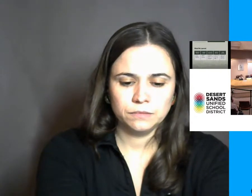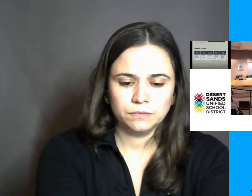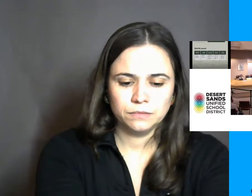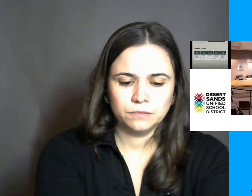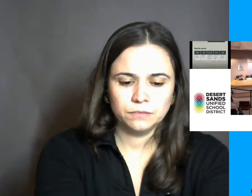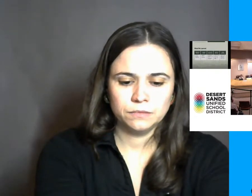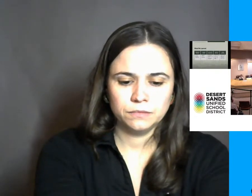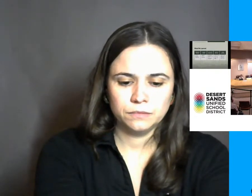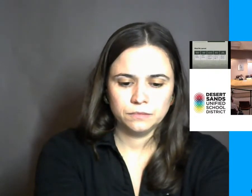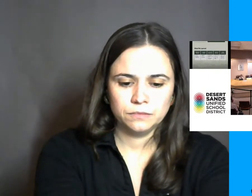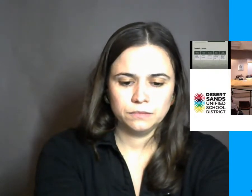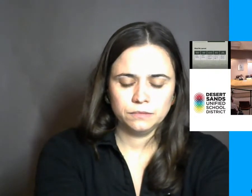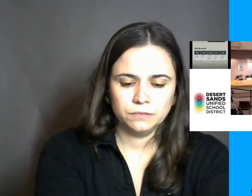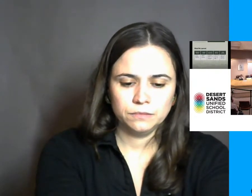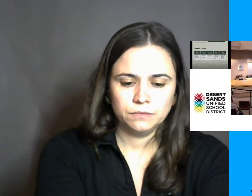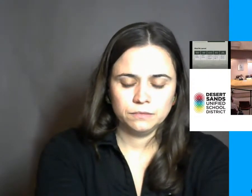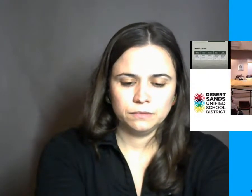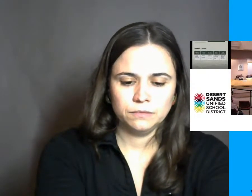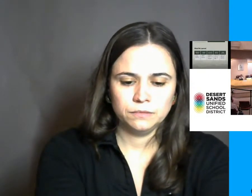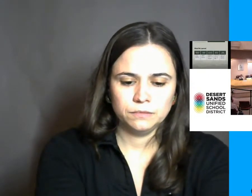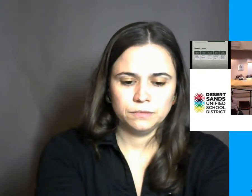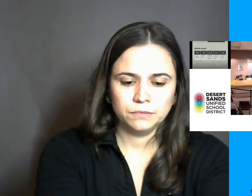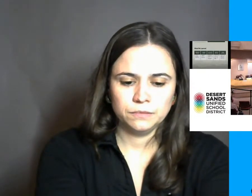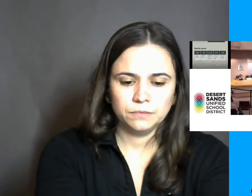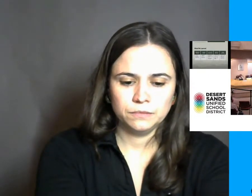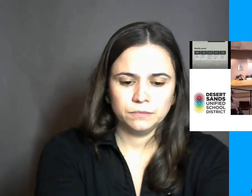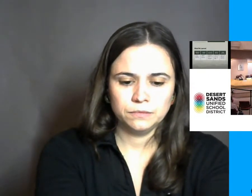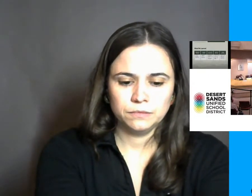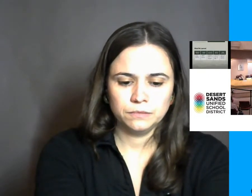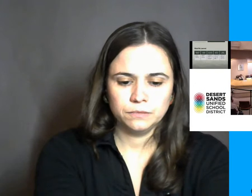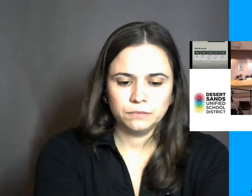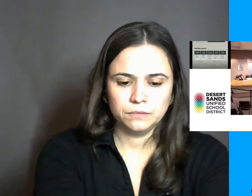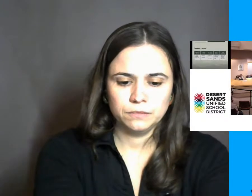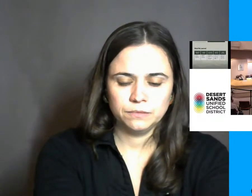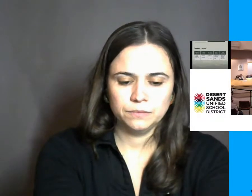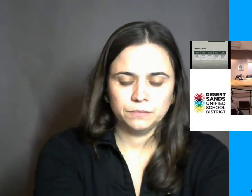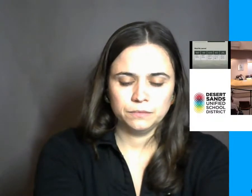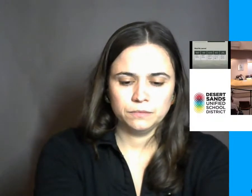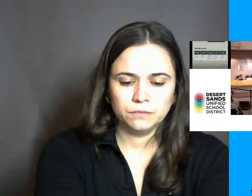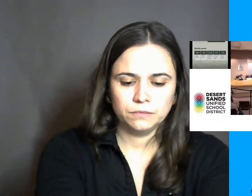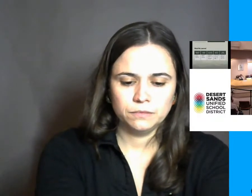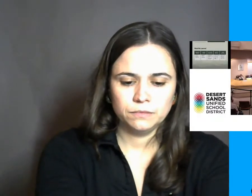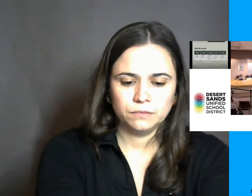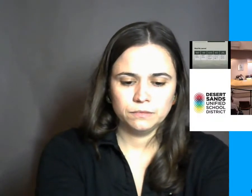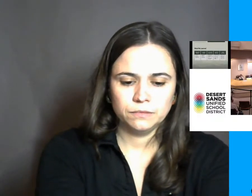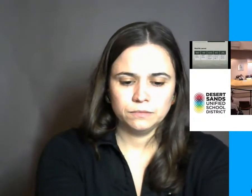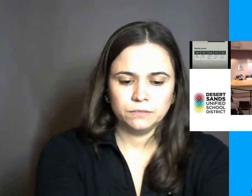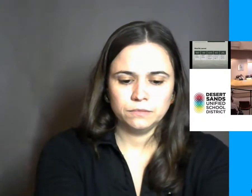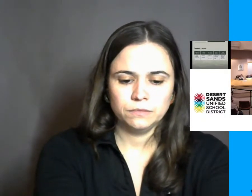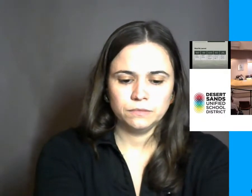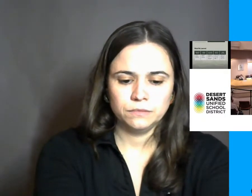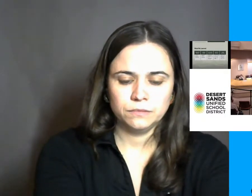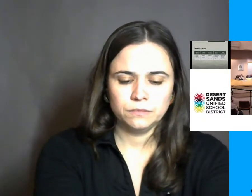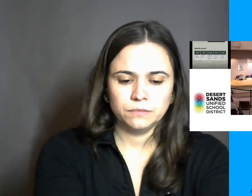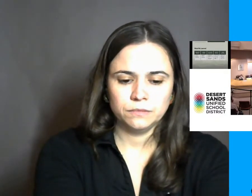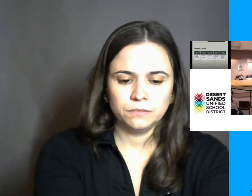ability for learning to happen anywhere is really a priority for your stakeholders.